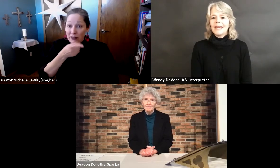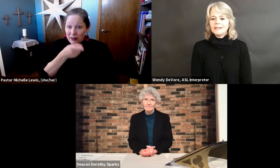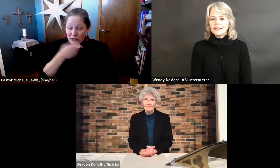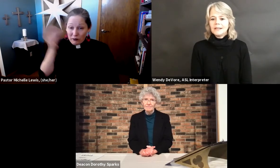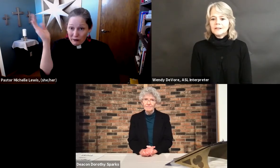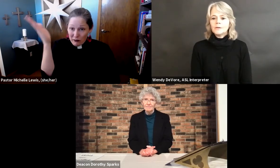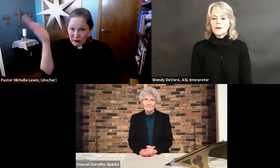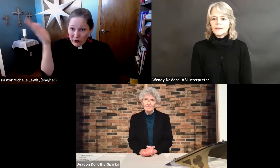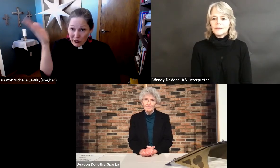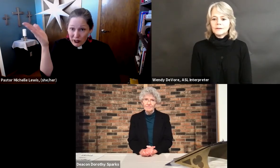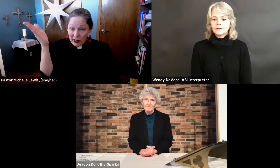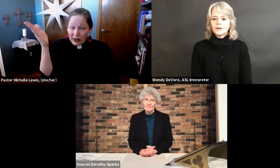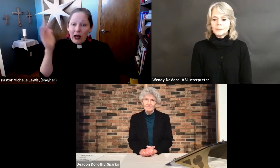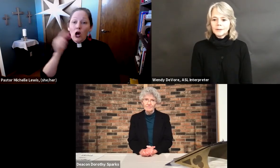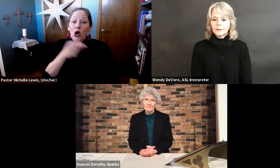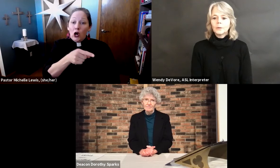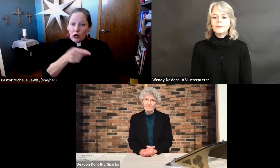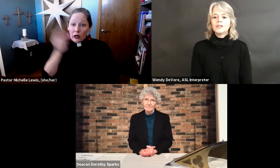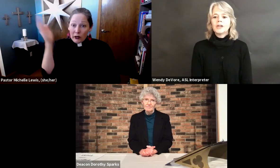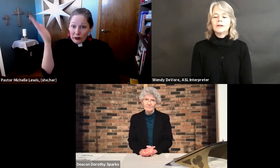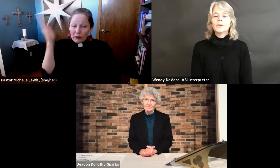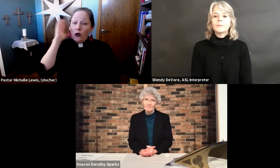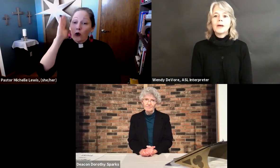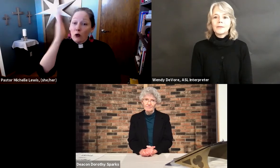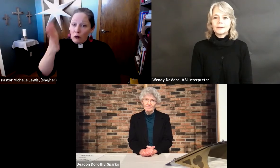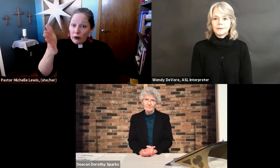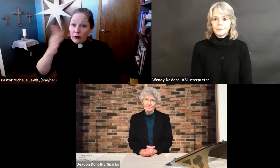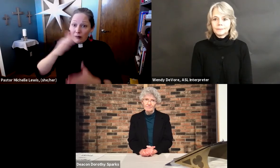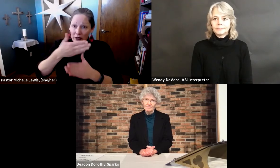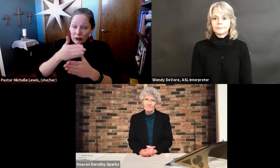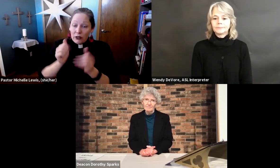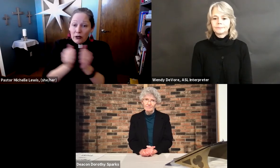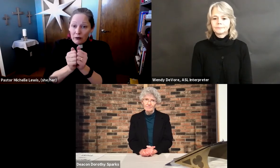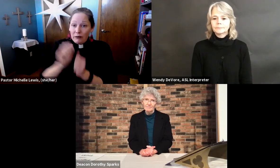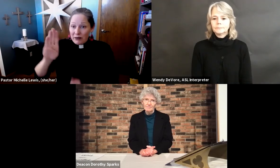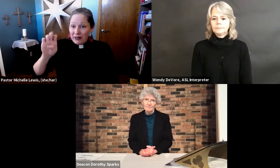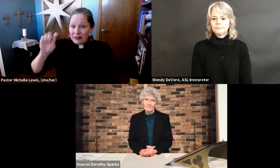And Deacon Dorothy's sermon will be shared with Bethel too.